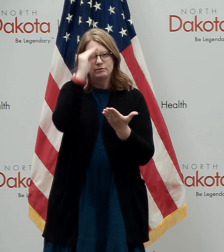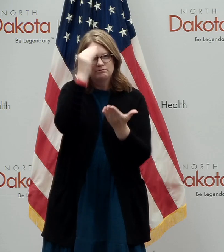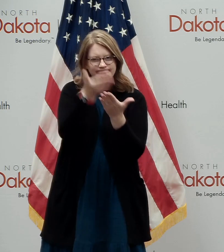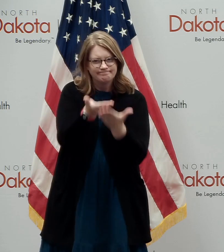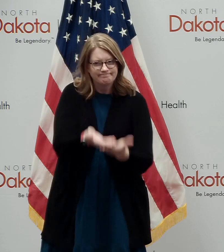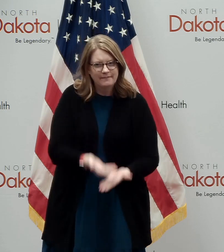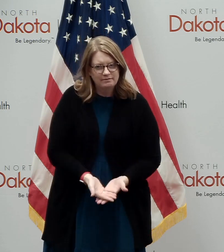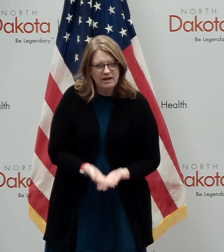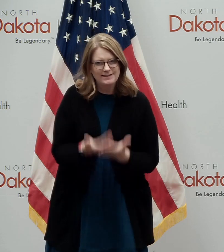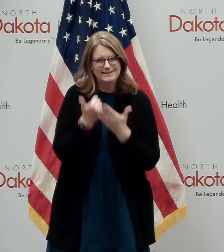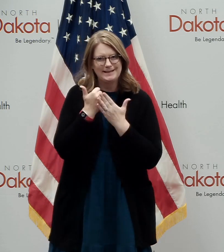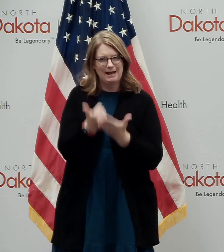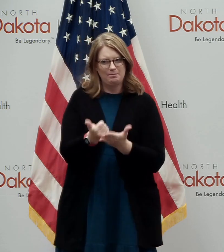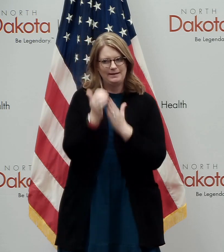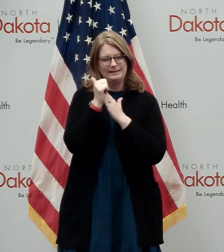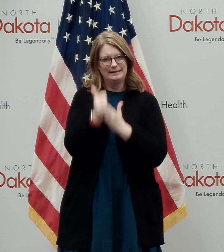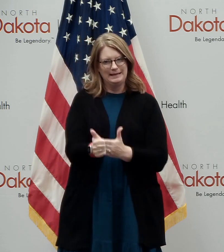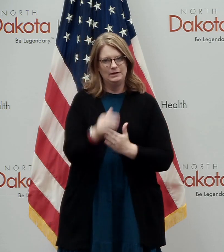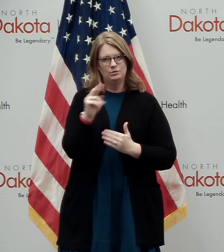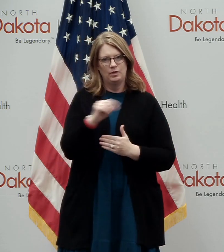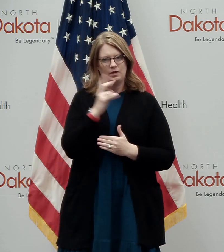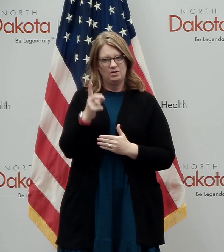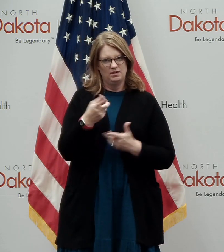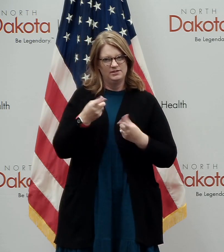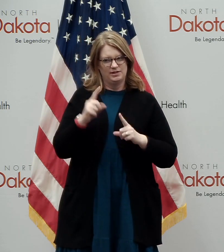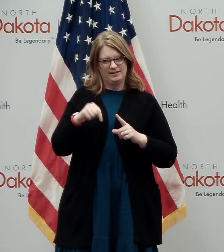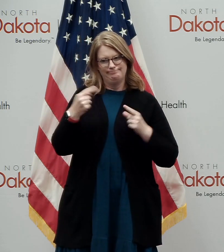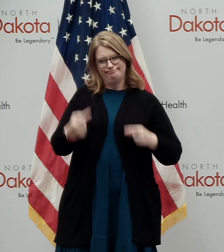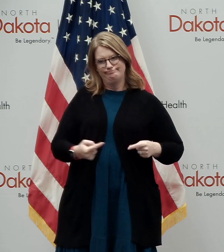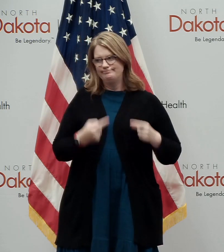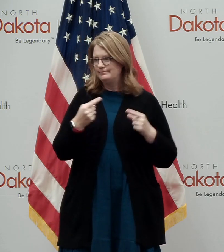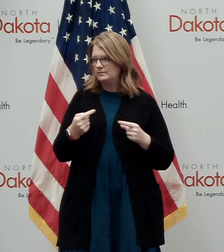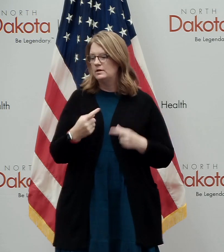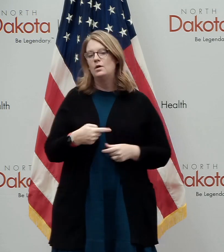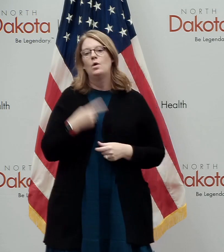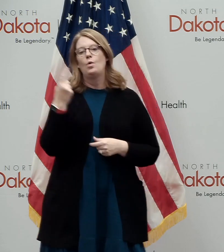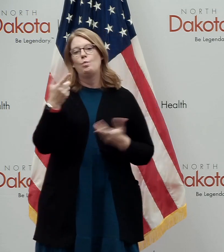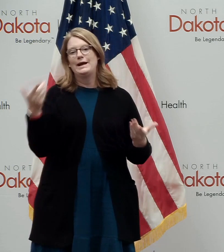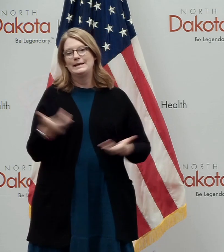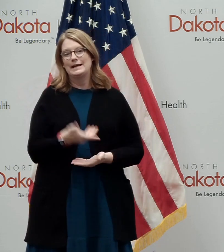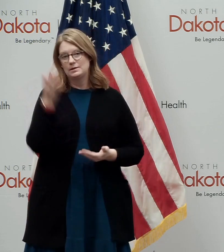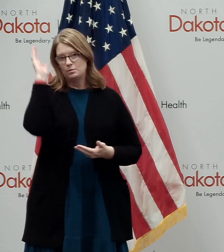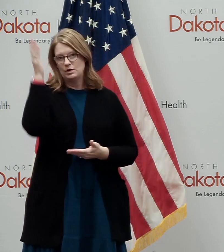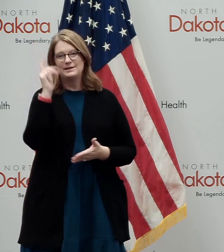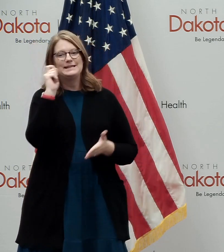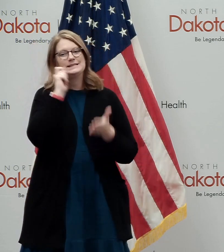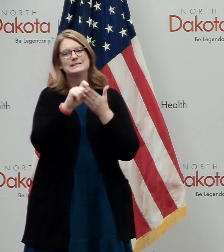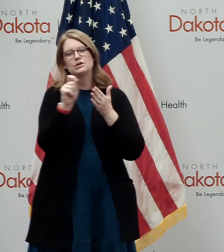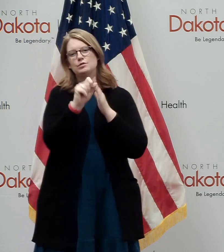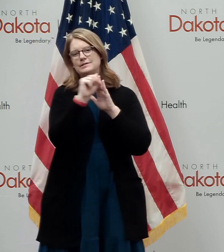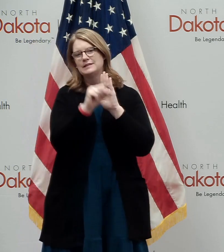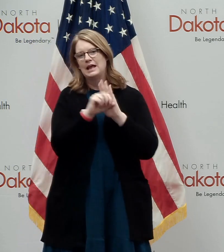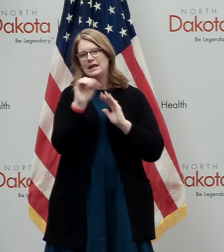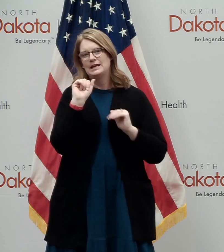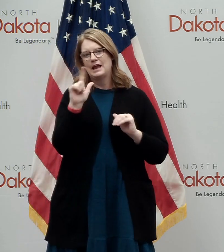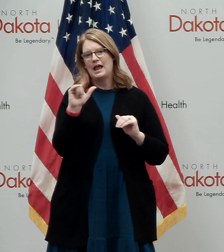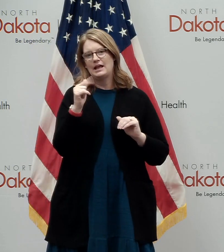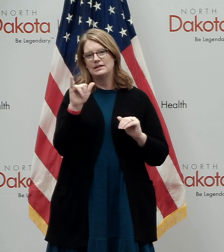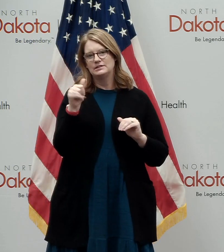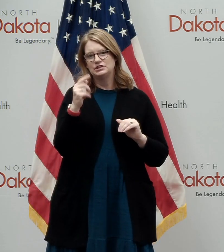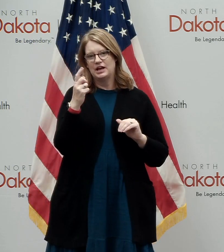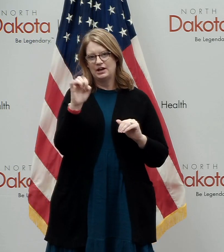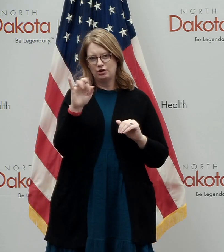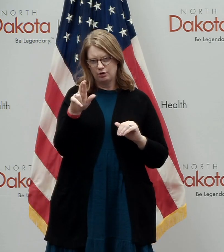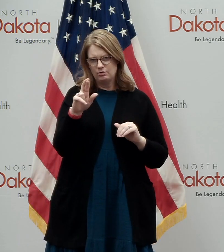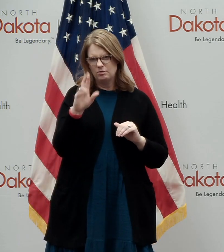forward through these challenging times. We've got one guest print center today. Secretary of State Al Jaeger is going to be joining us midway through